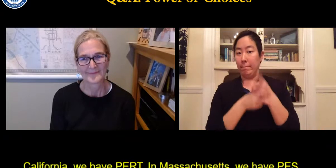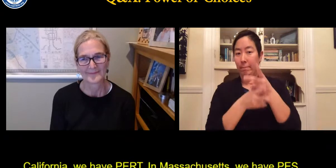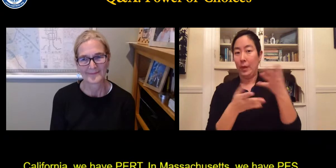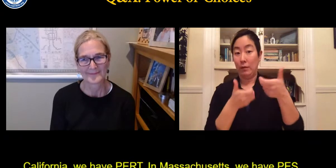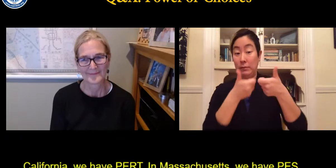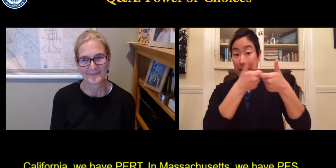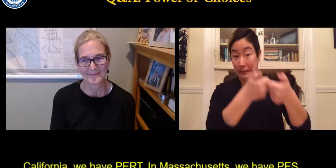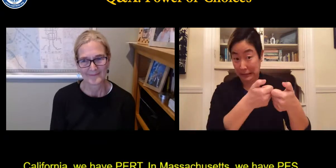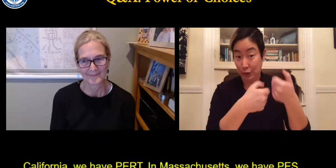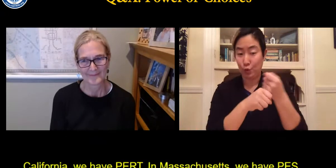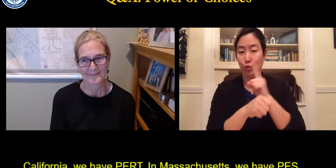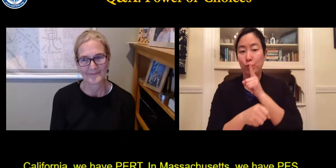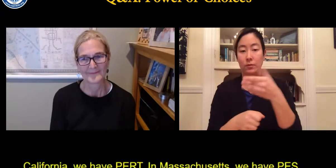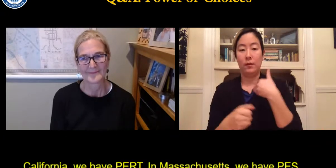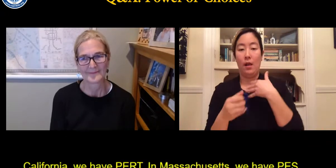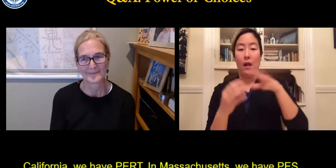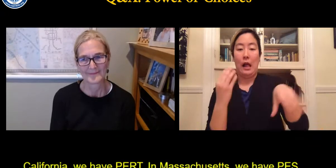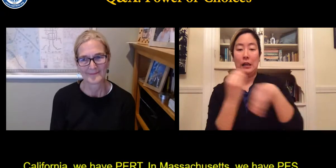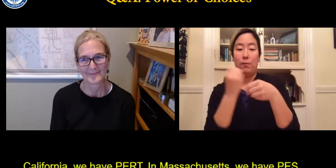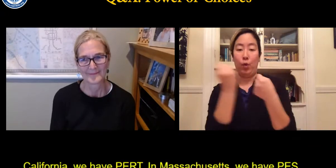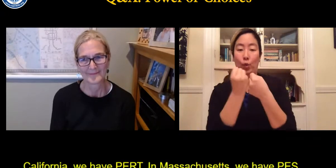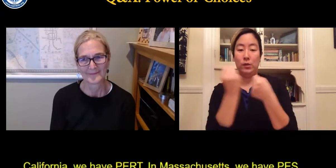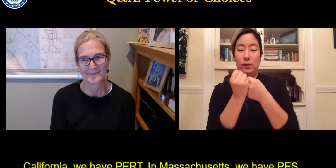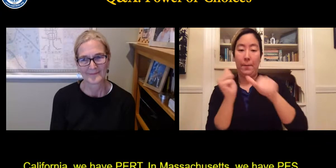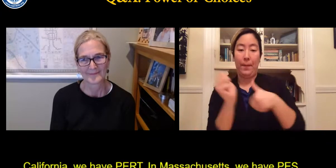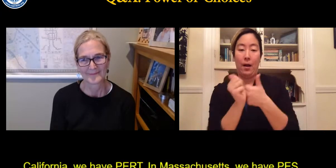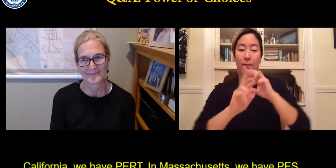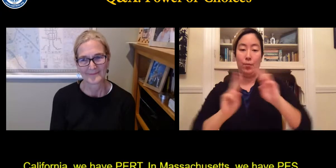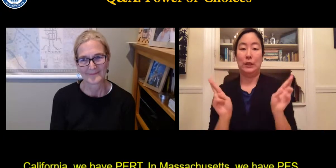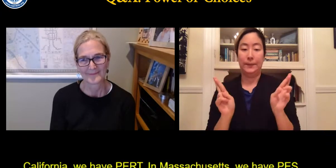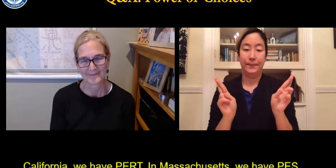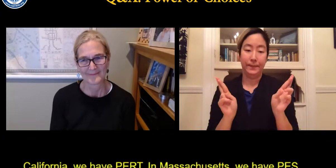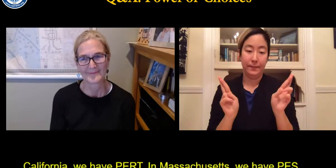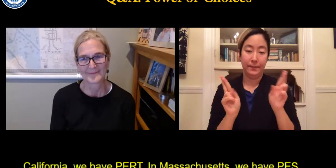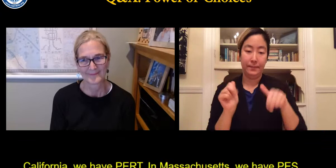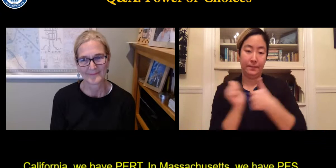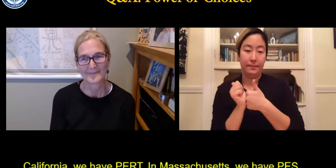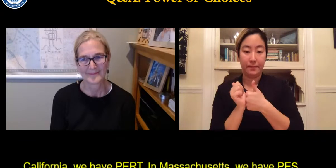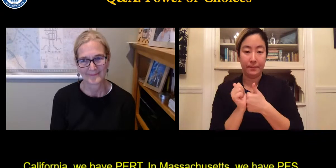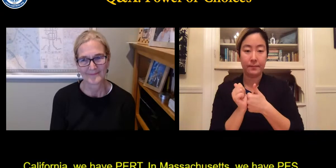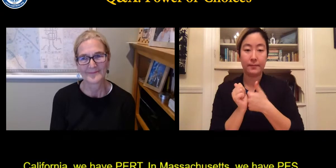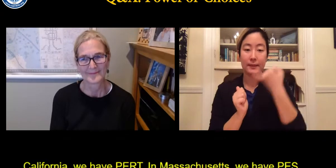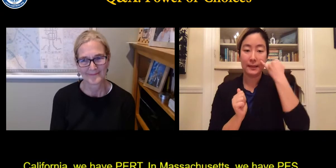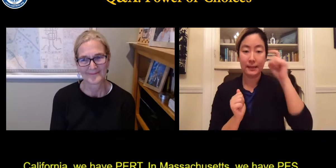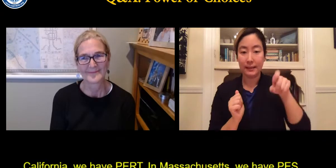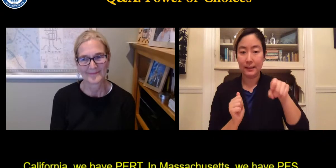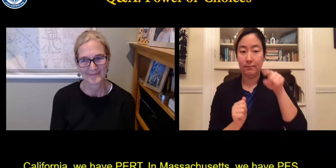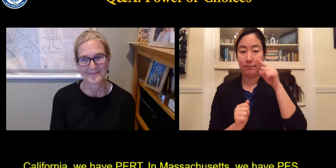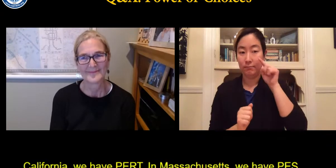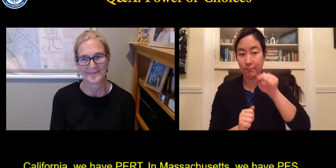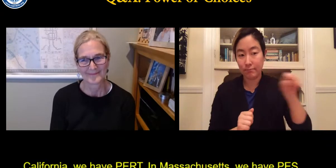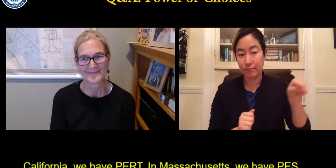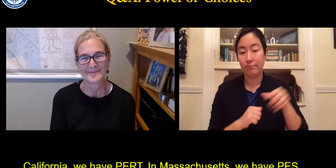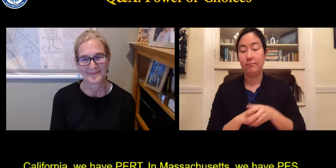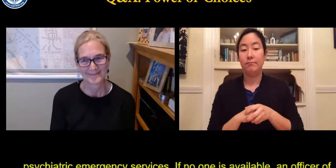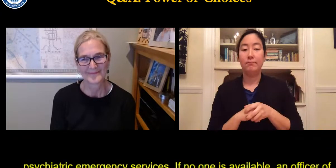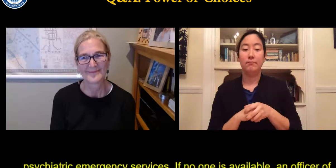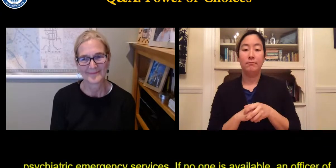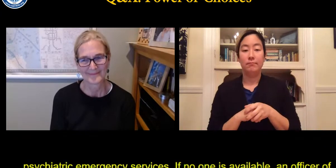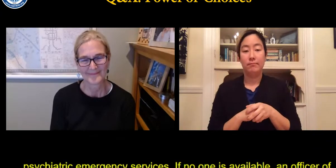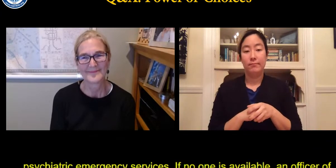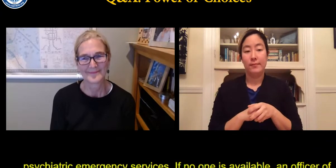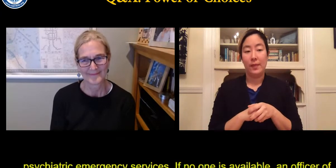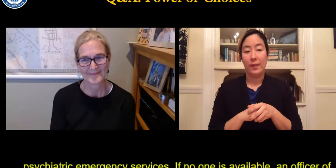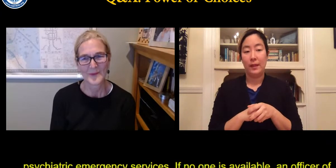enforcement is not always familiar with deaf culture. So you want to be cautious to what you're texting, and you want to